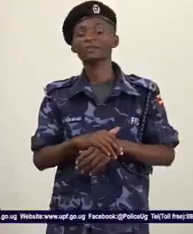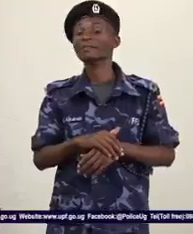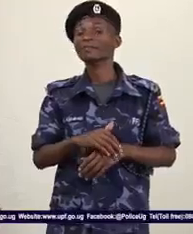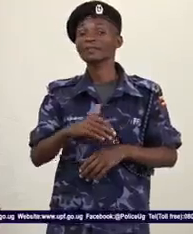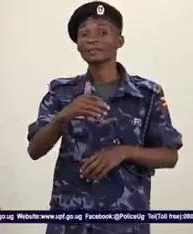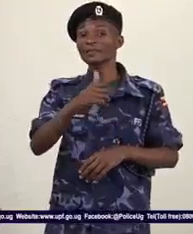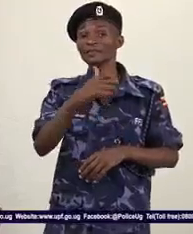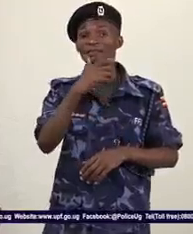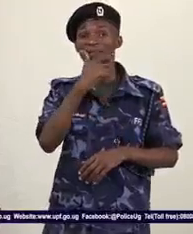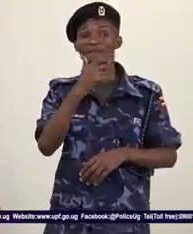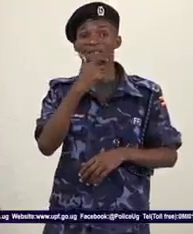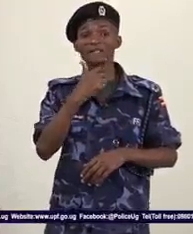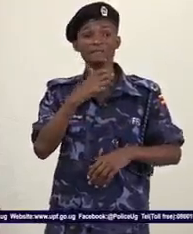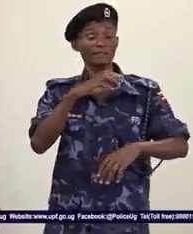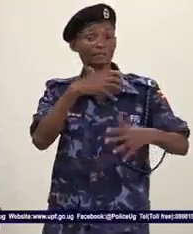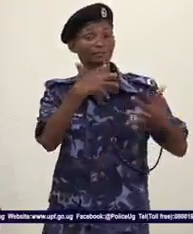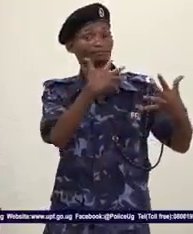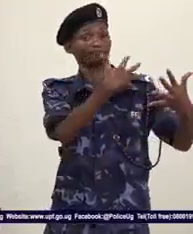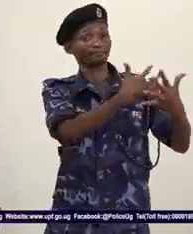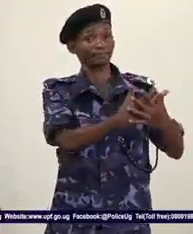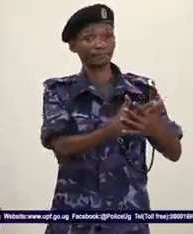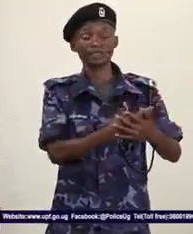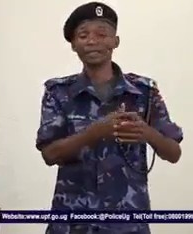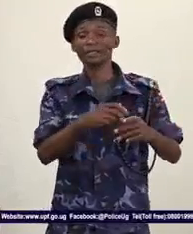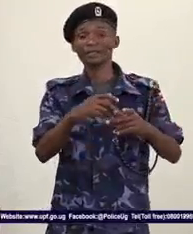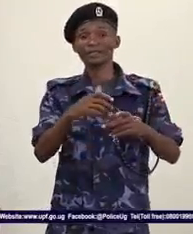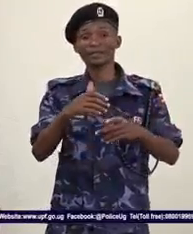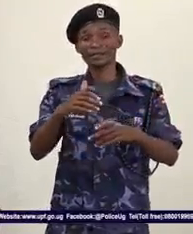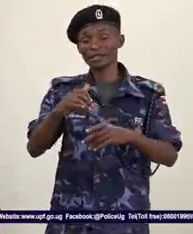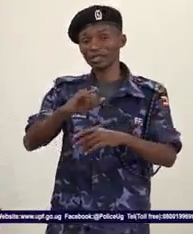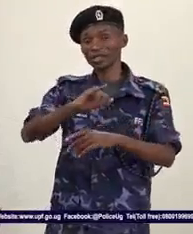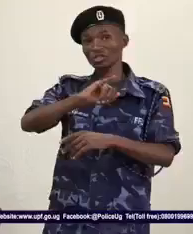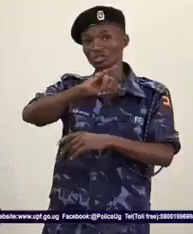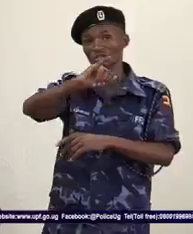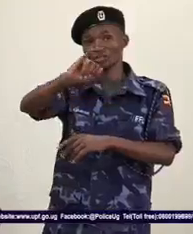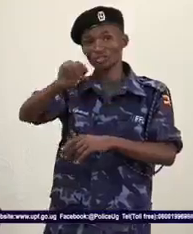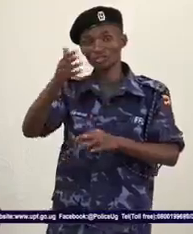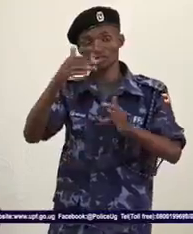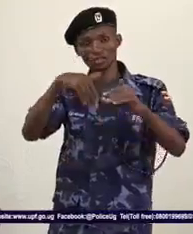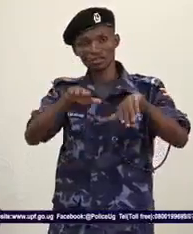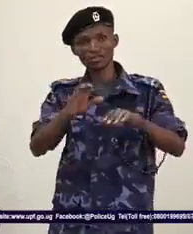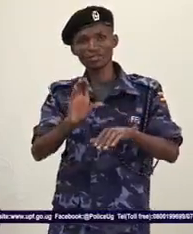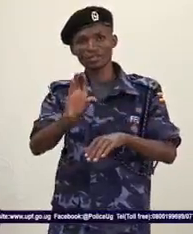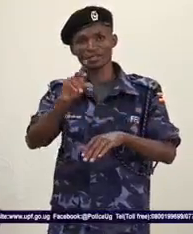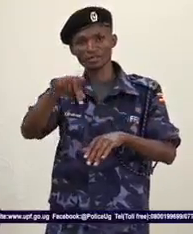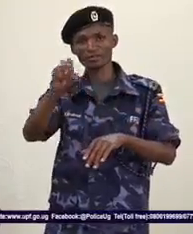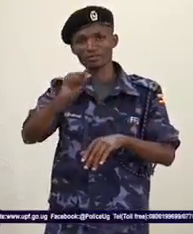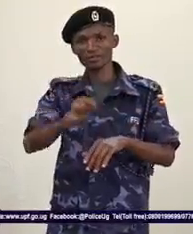under our custody, that is at Jinja CPS, and we've opened